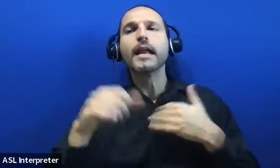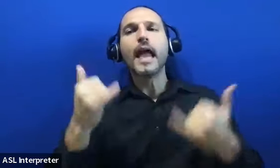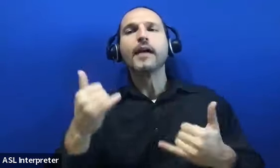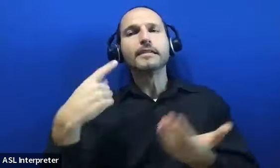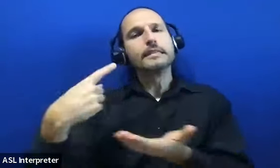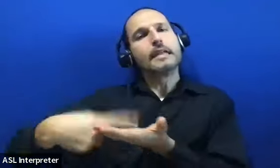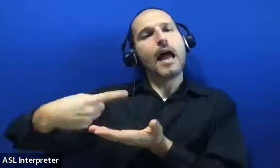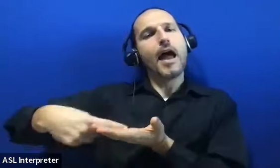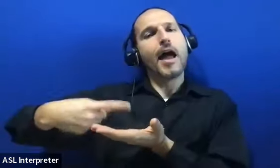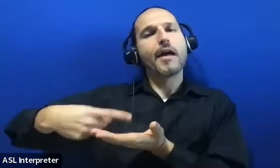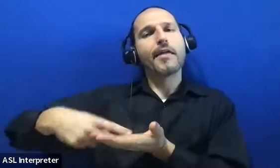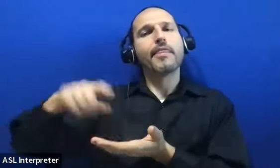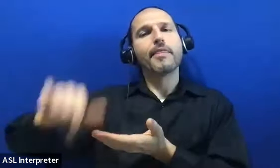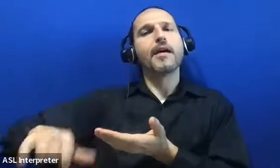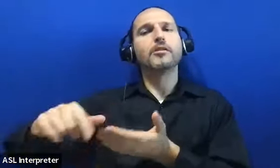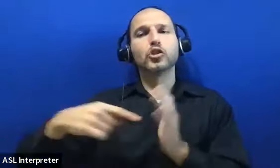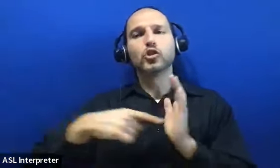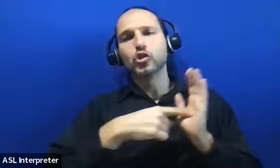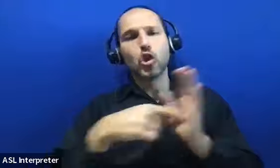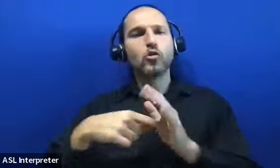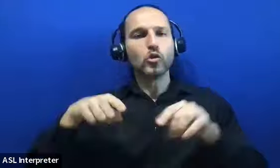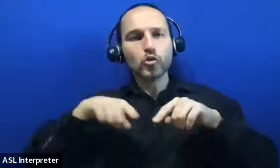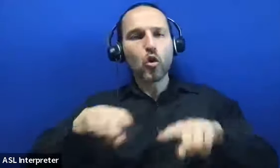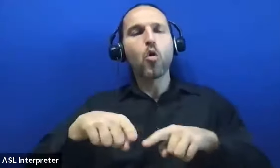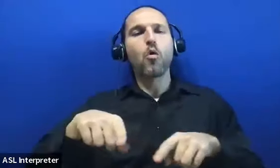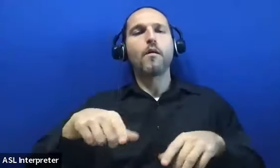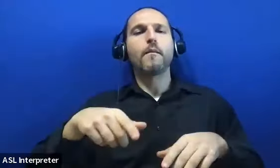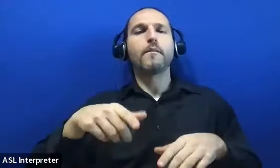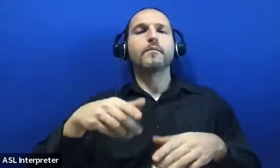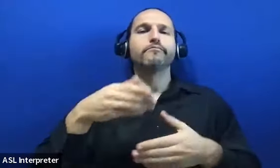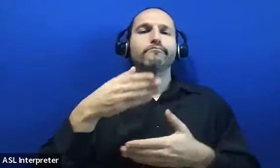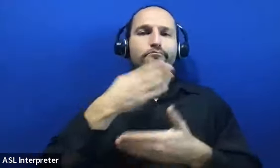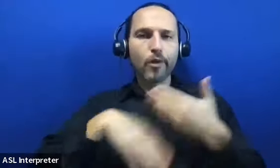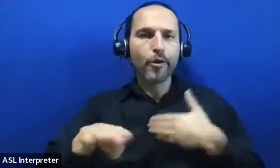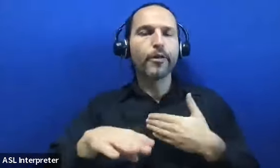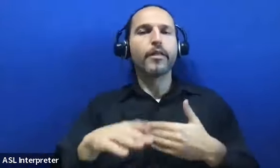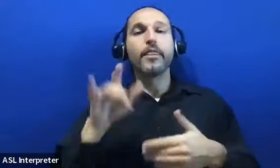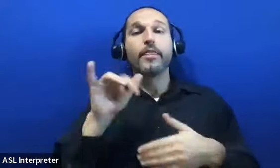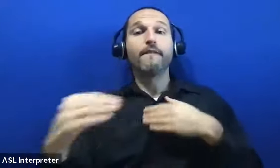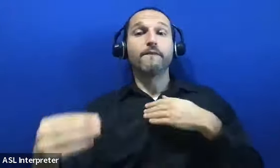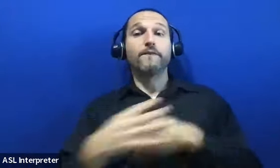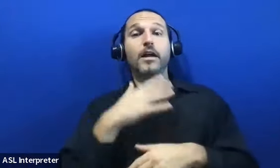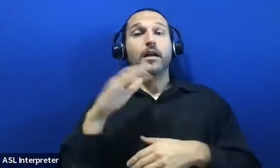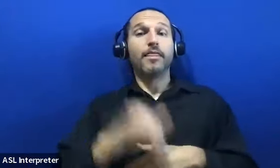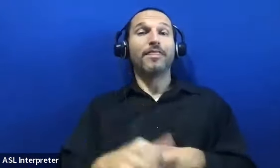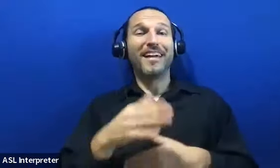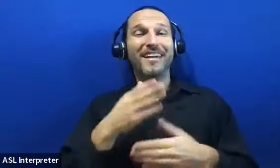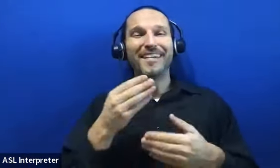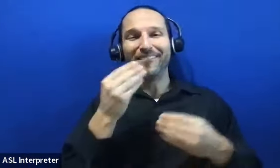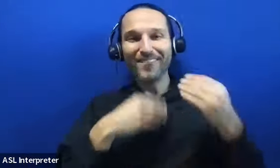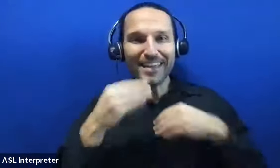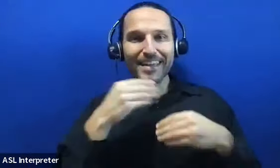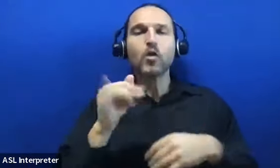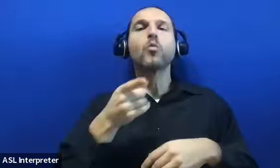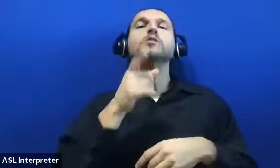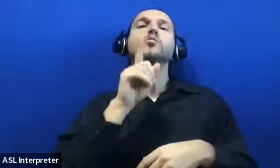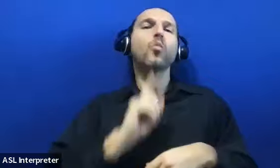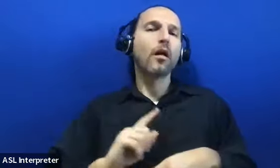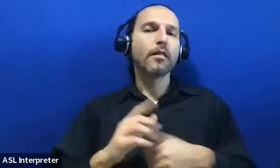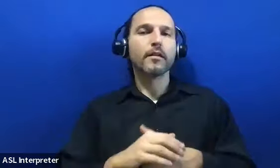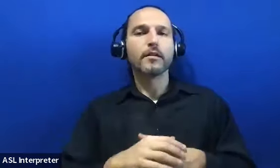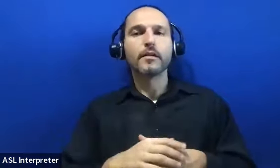are these characteristics that are often present right at birth that can affect feeding and swallowing. These are known as congenital problems, things